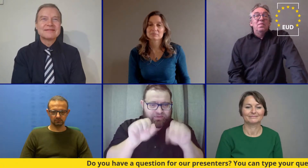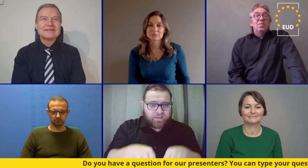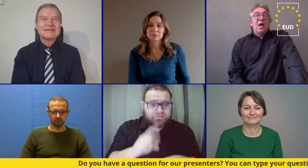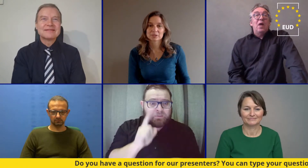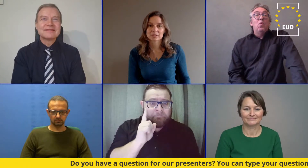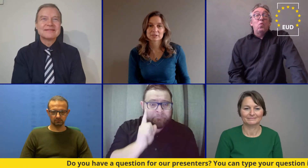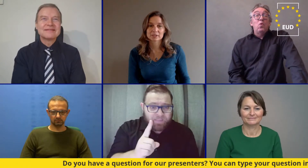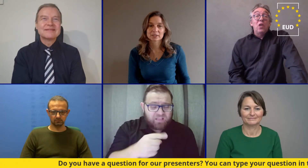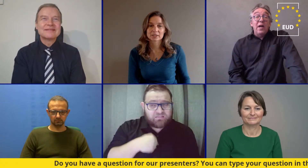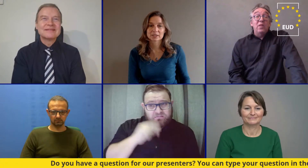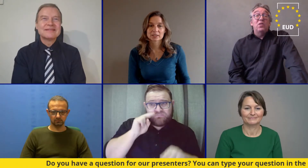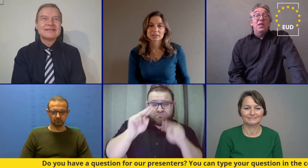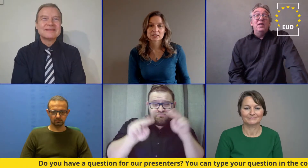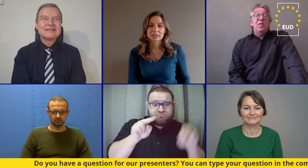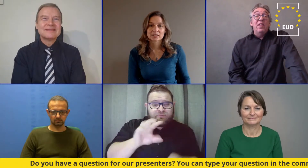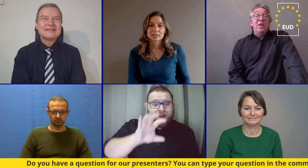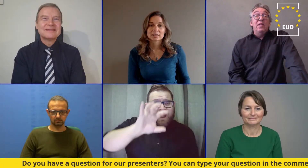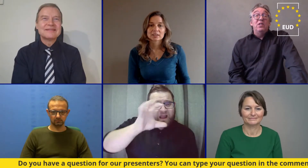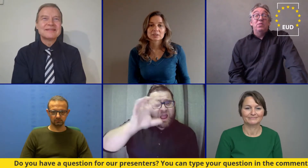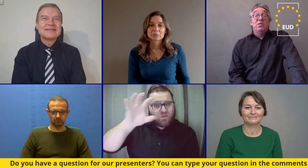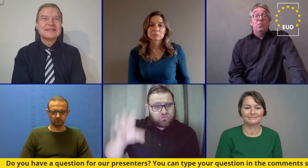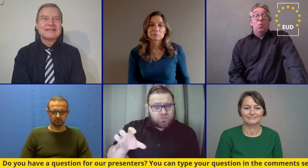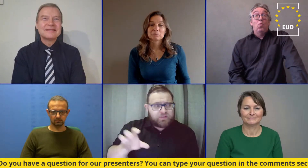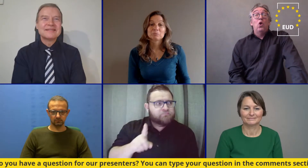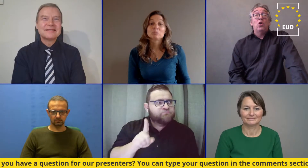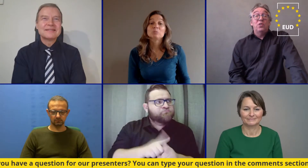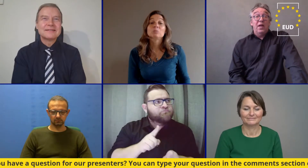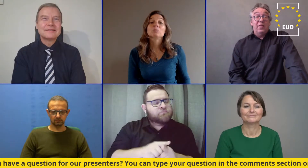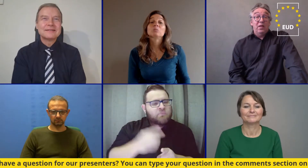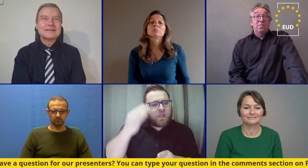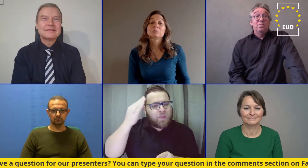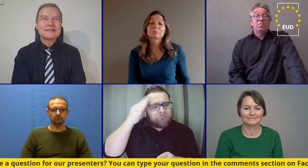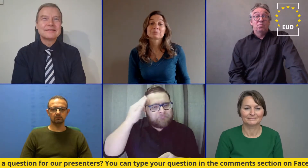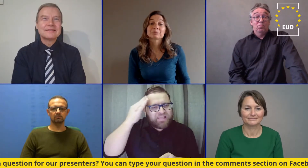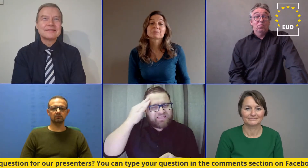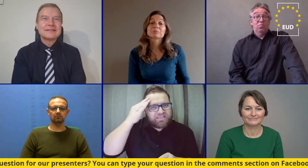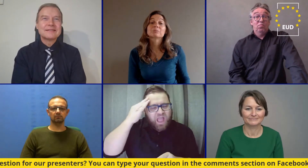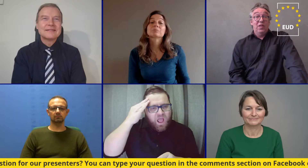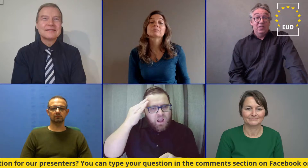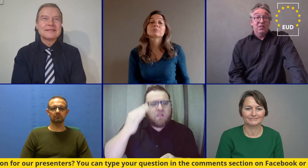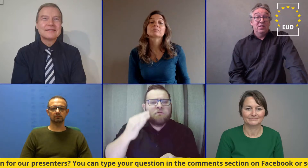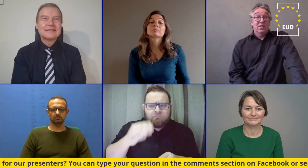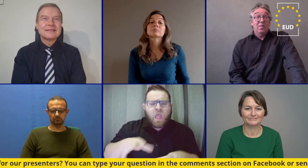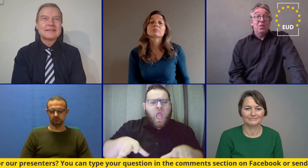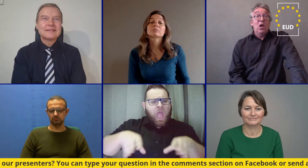I would like to see deaf and hearing interpreters work together. Yes.